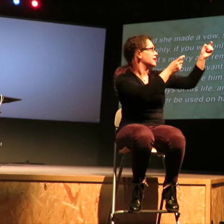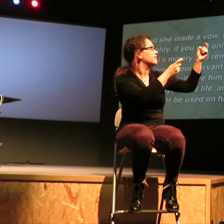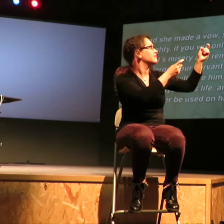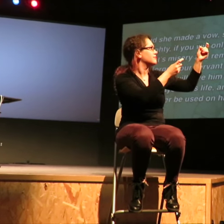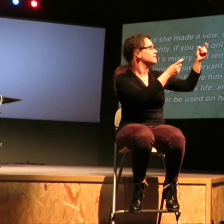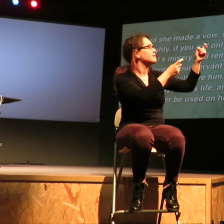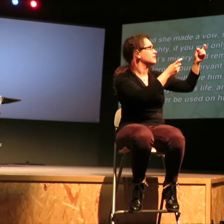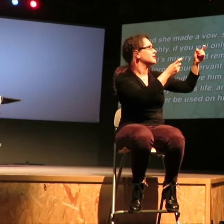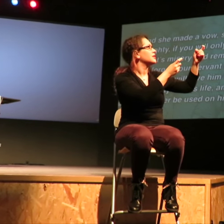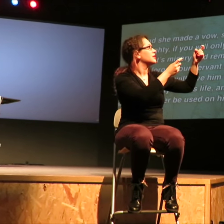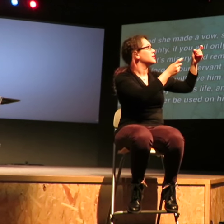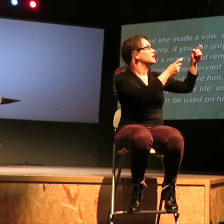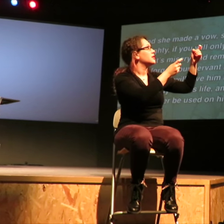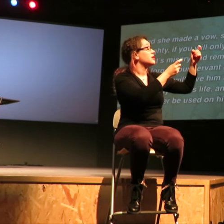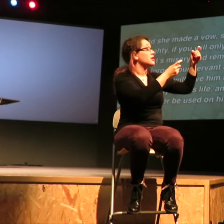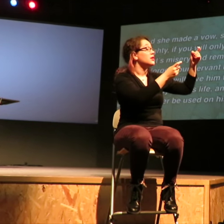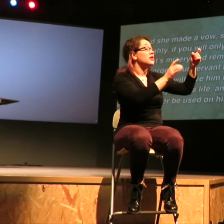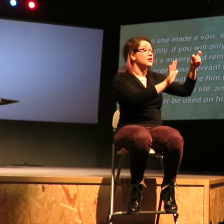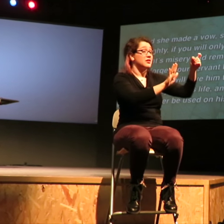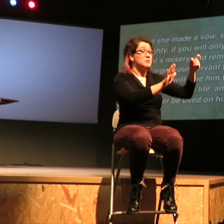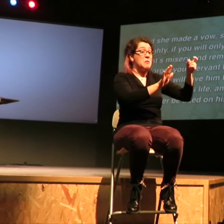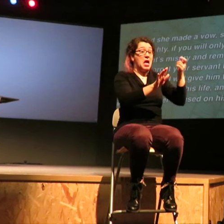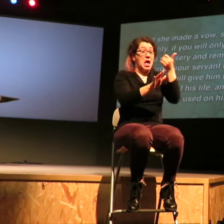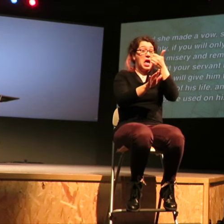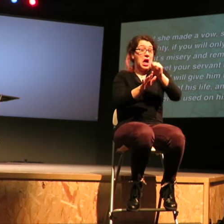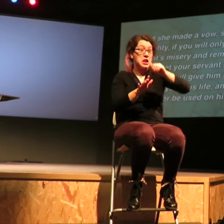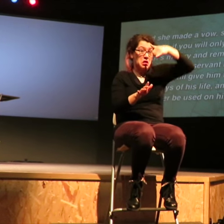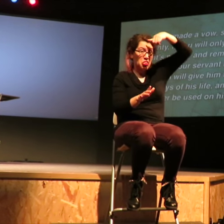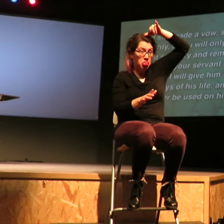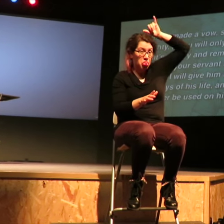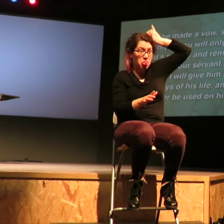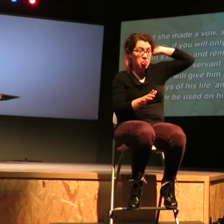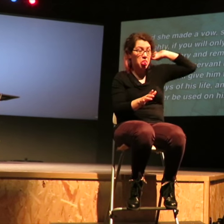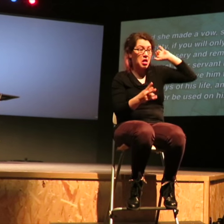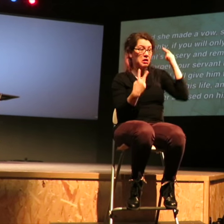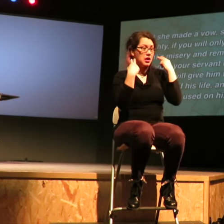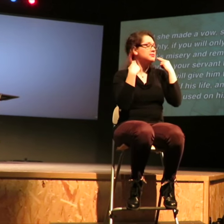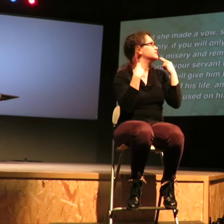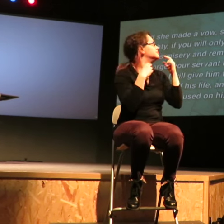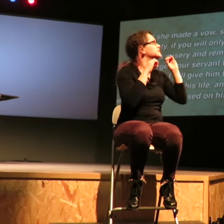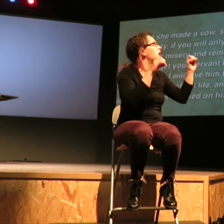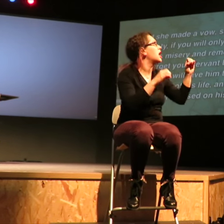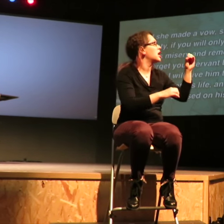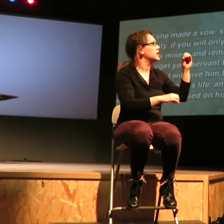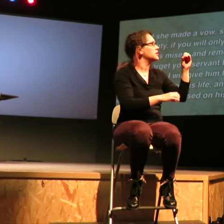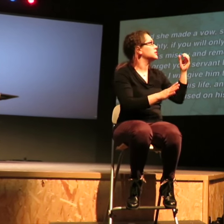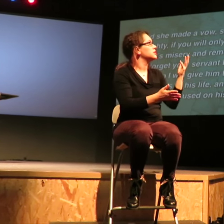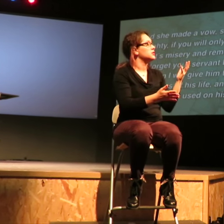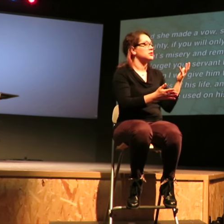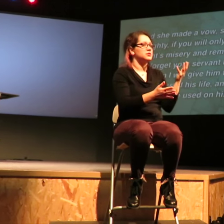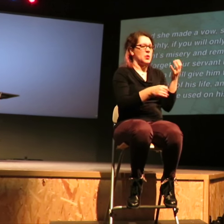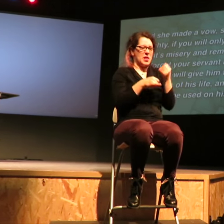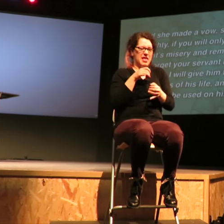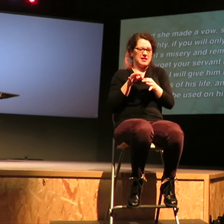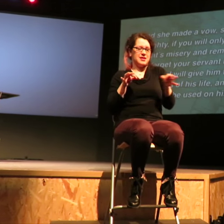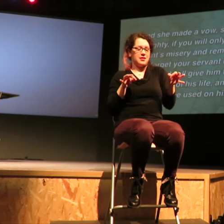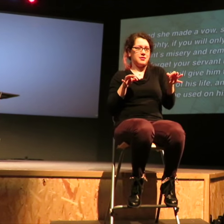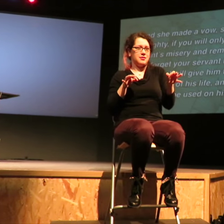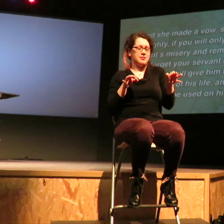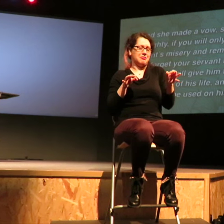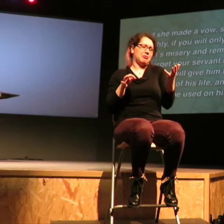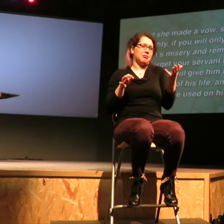him all the days of his life, and no razor will ever be used on his head. Well, out of context, that last sentence is bizarre, right?